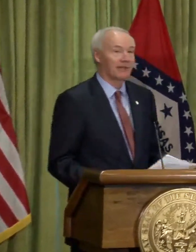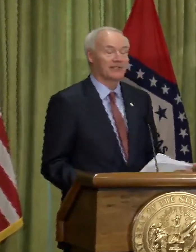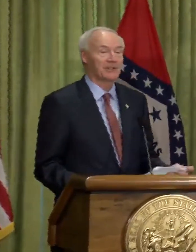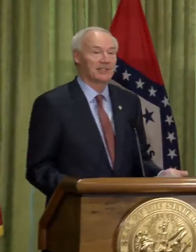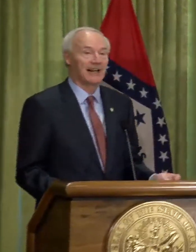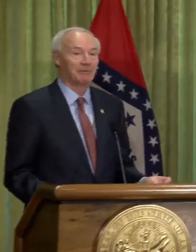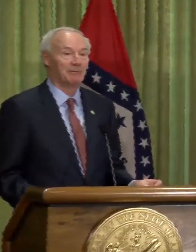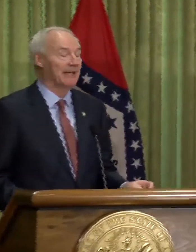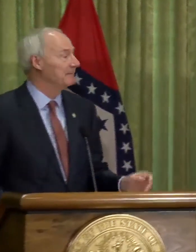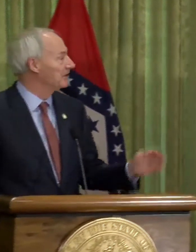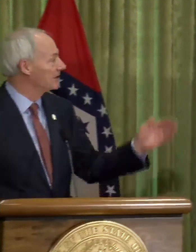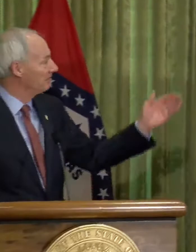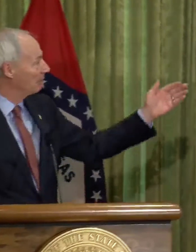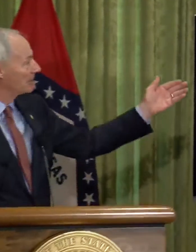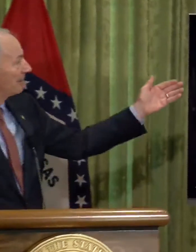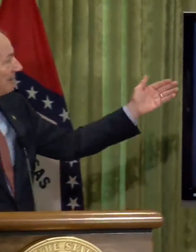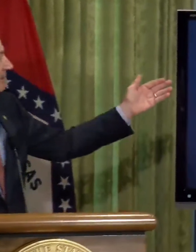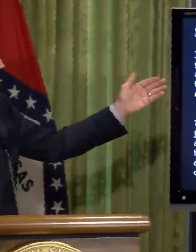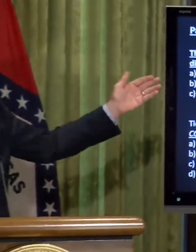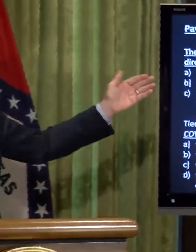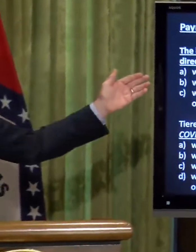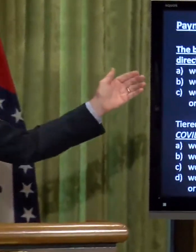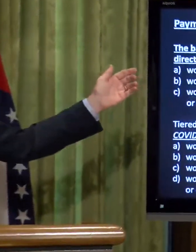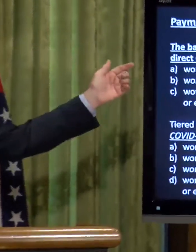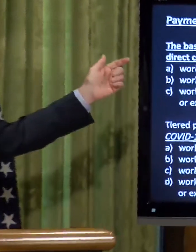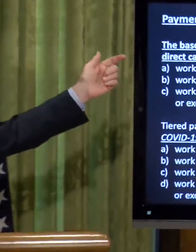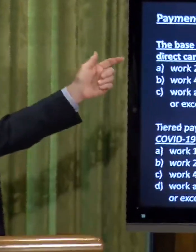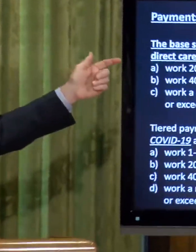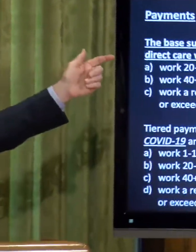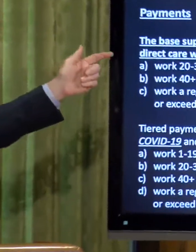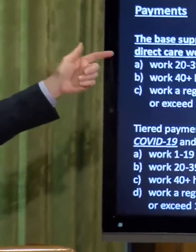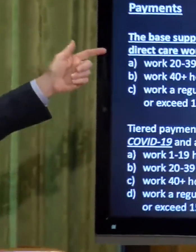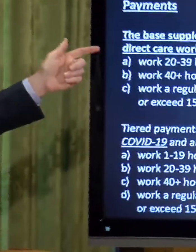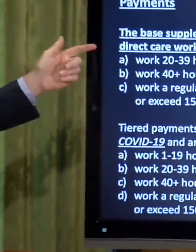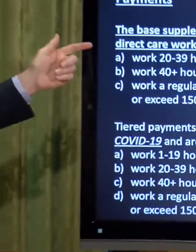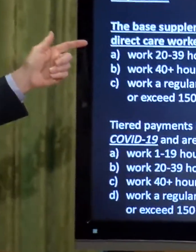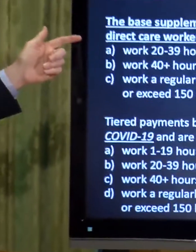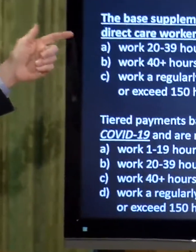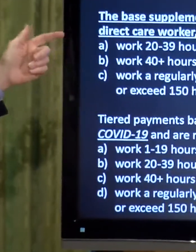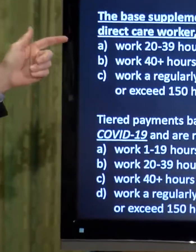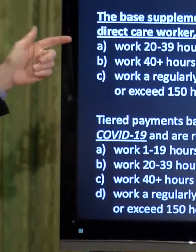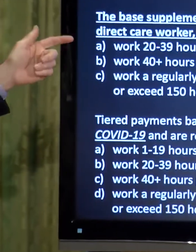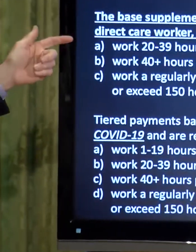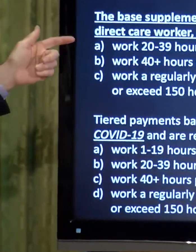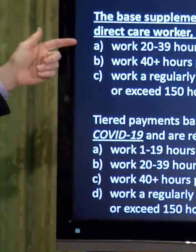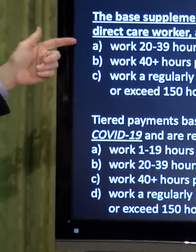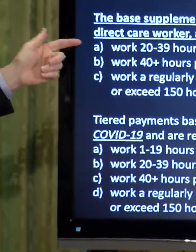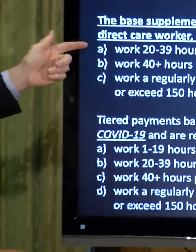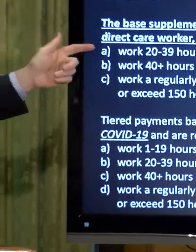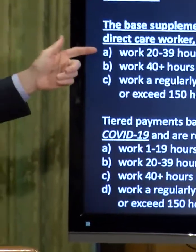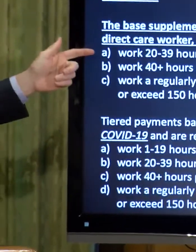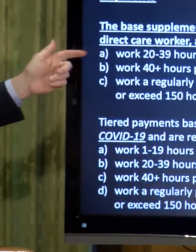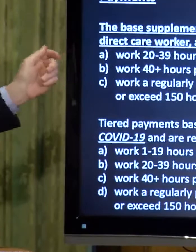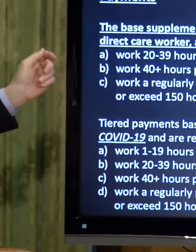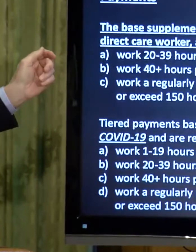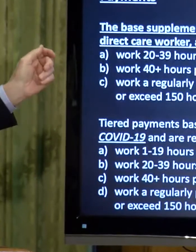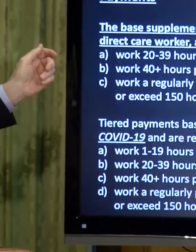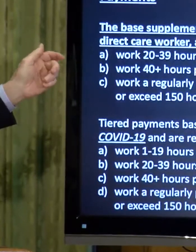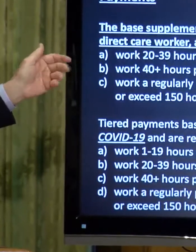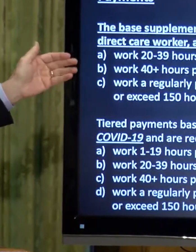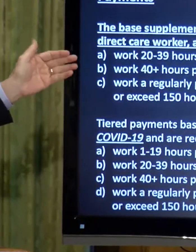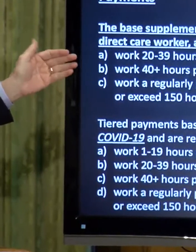this reflects the type of payments, the bonus payments we made. The base supplemental payments will be paid per direct care